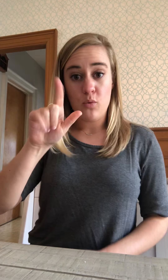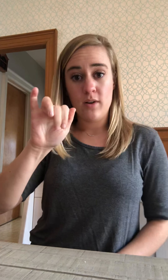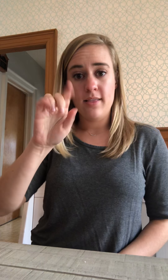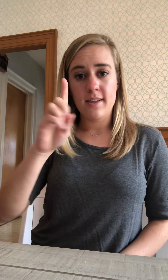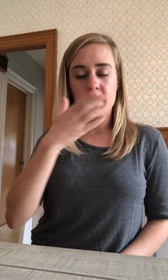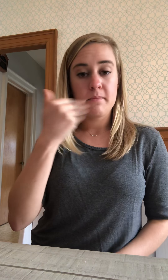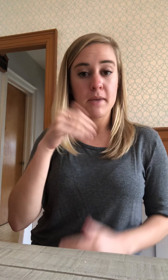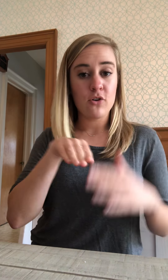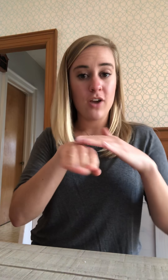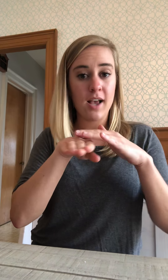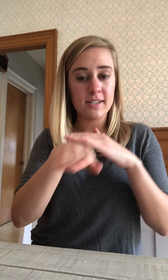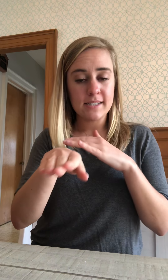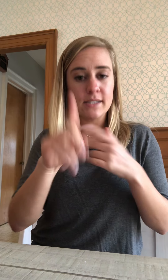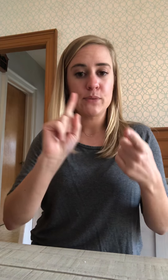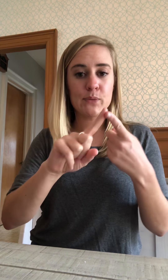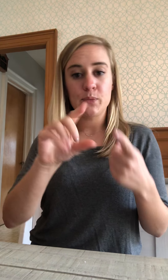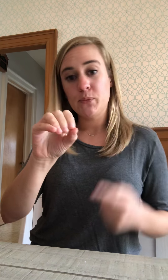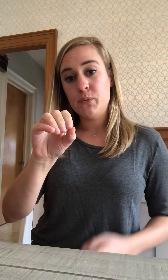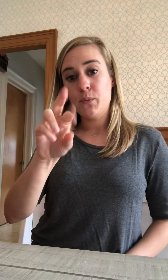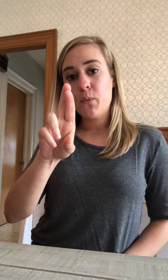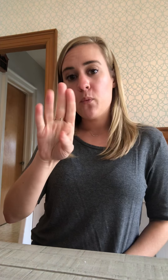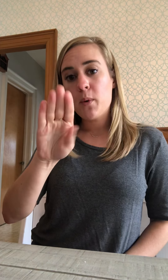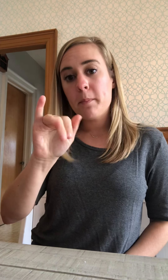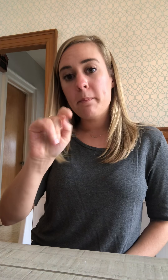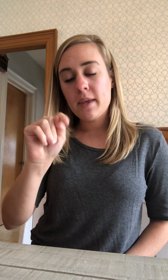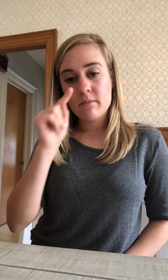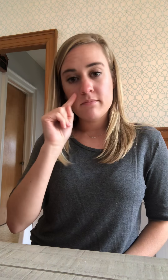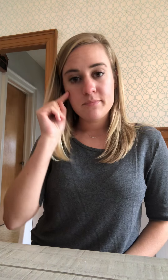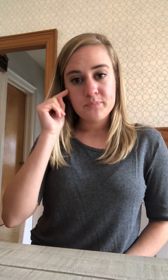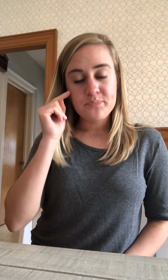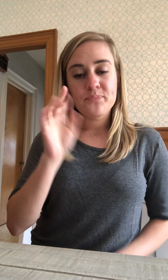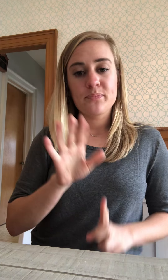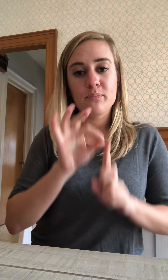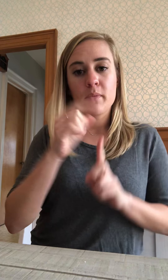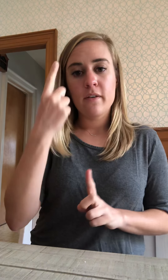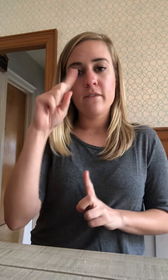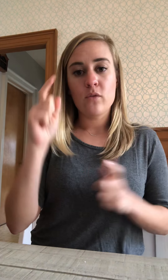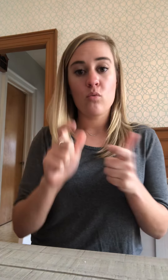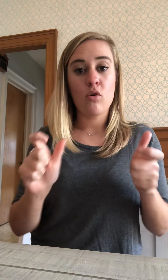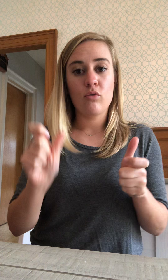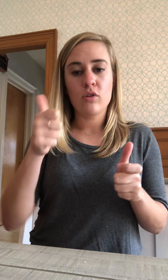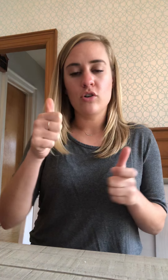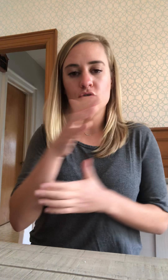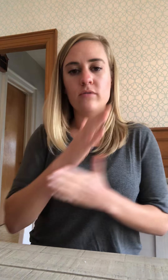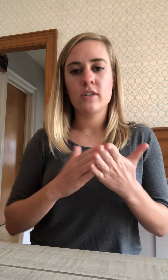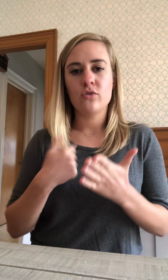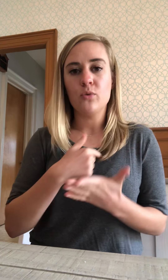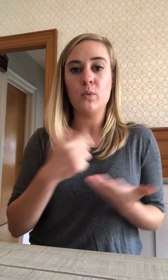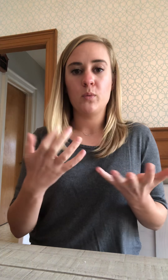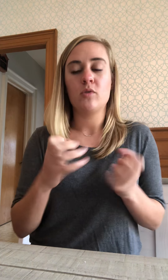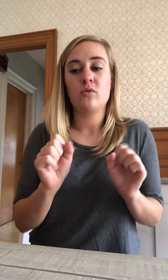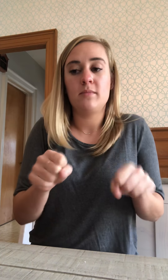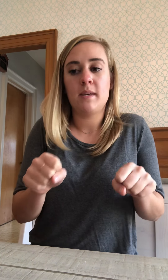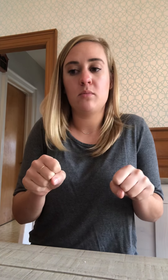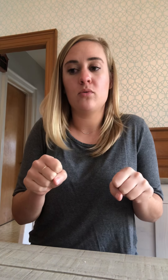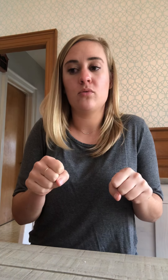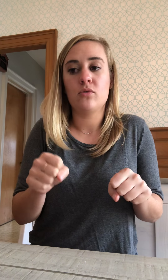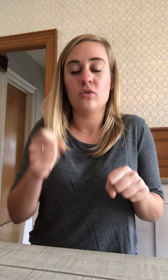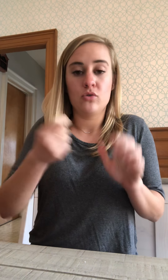access to the orbit, and especially with a larger fracture, we want to be able to remove the contents